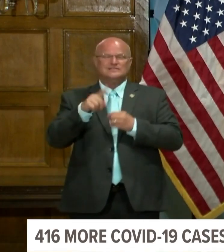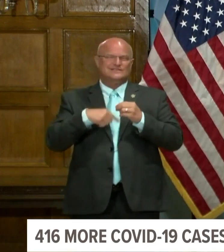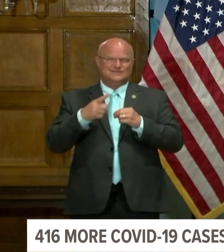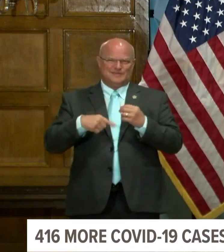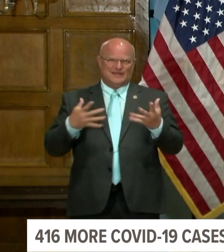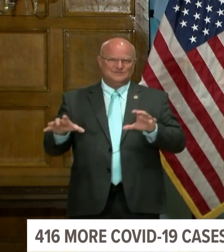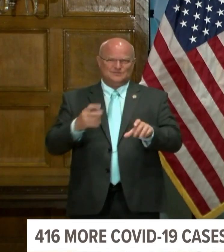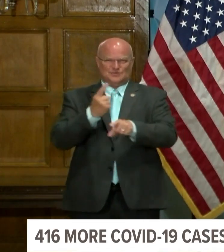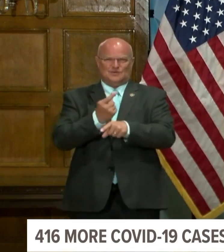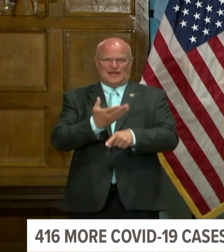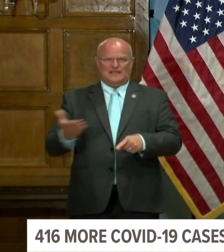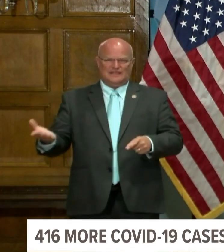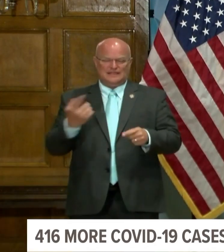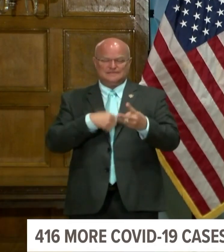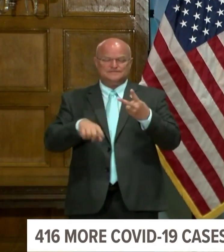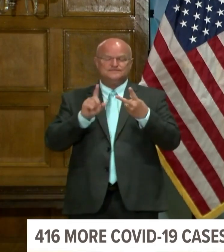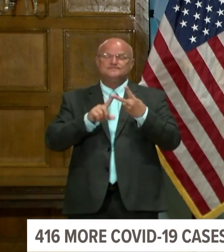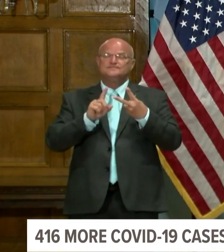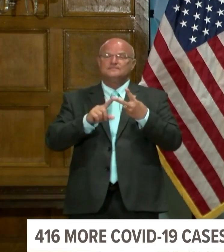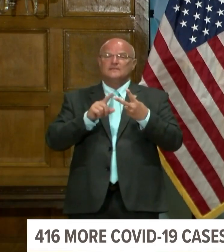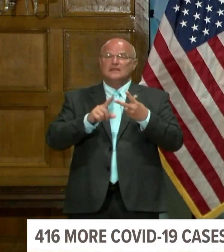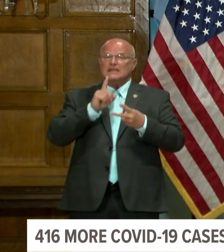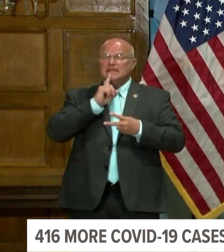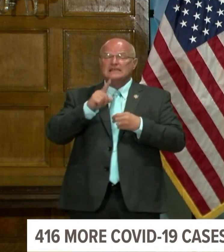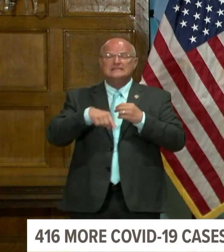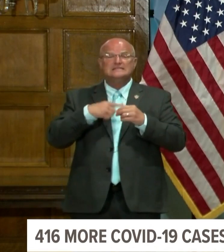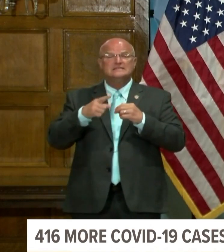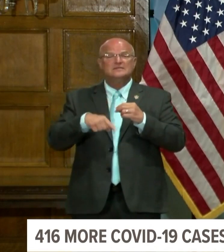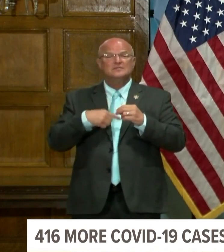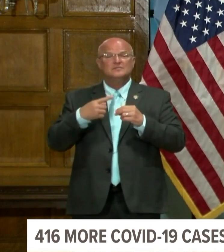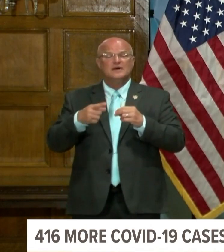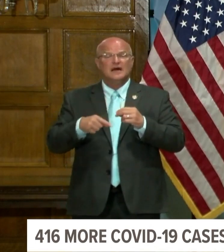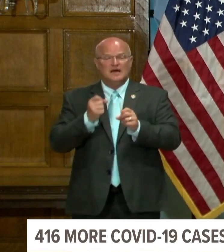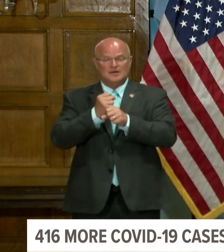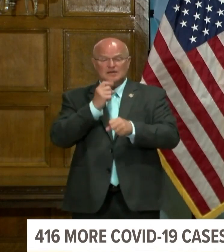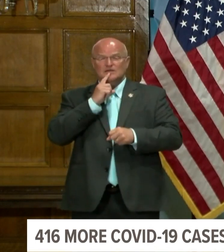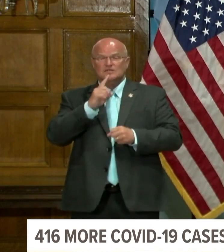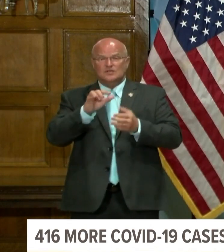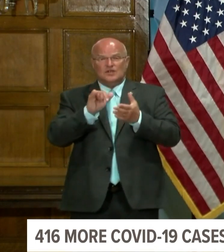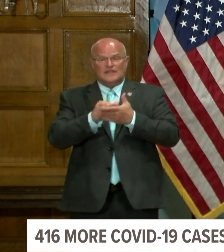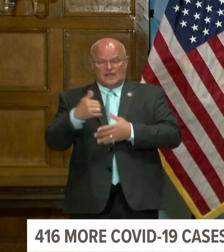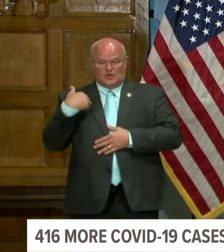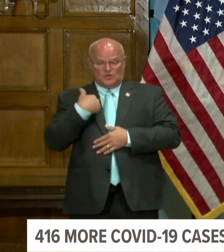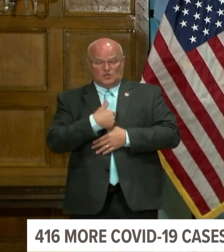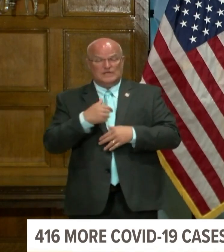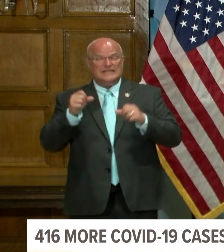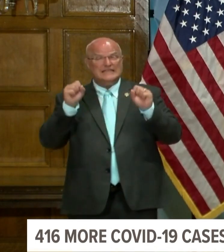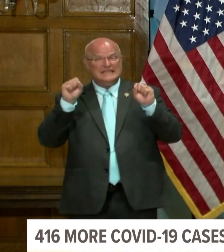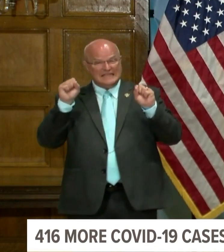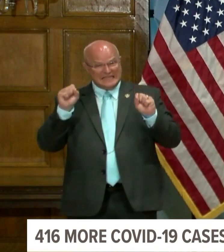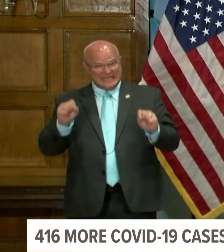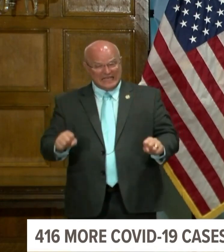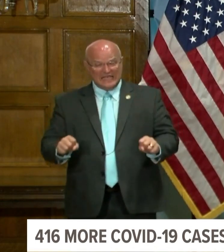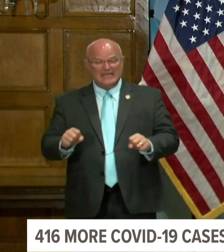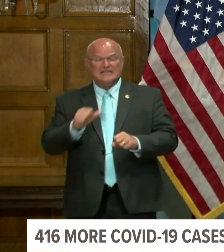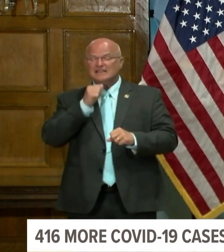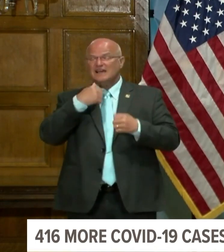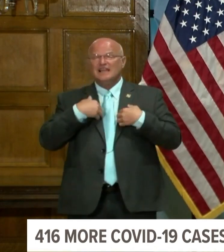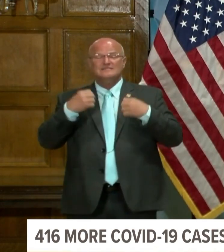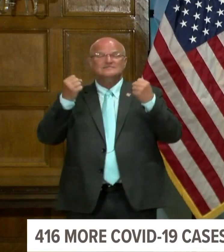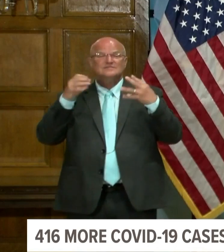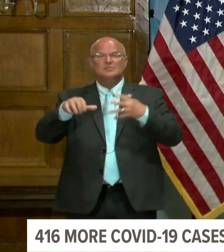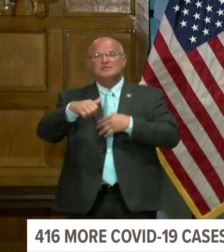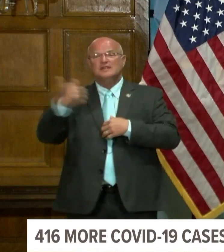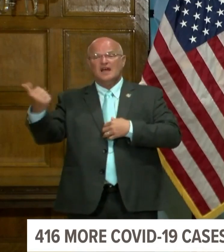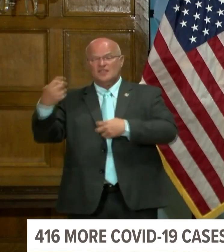about. And then secondly, it is about making sure that we can not have so many